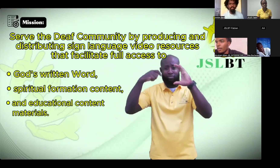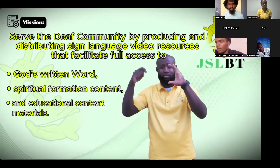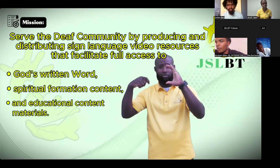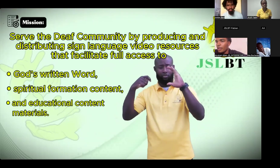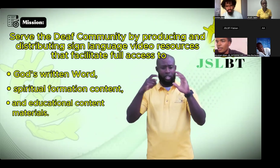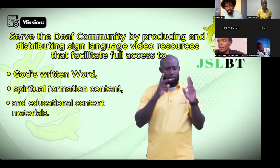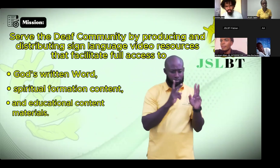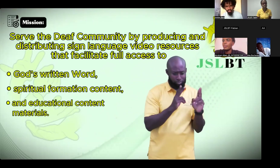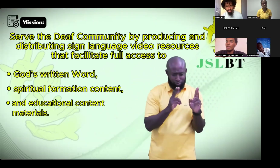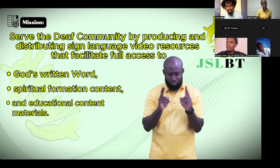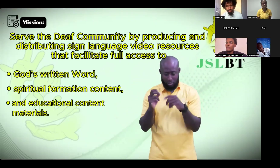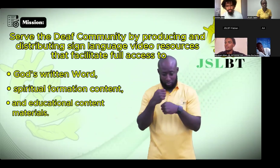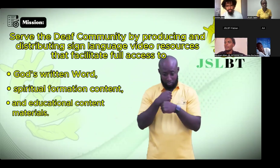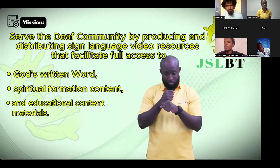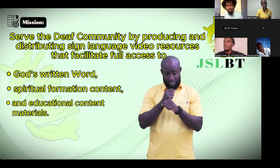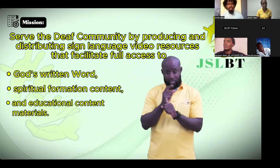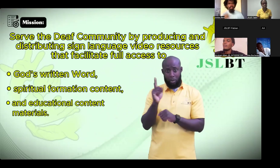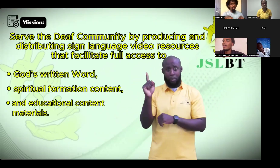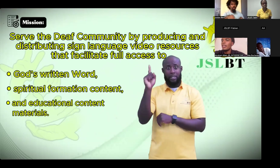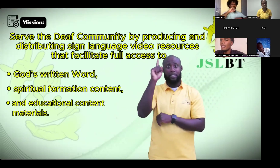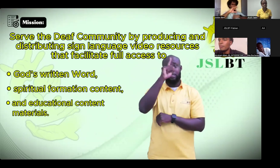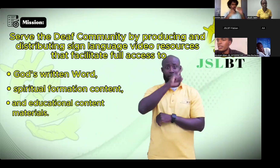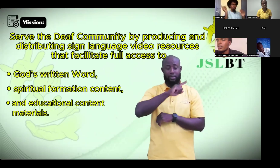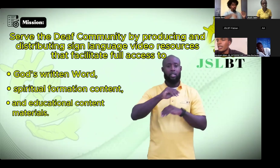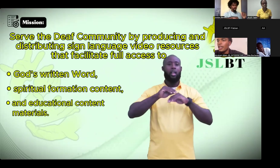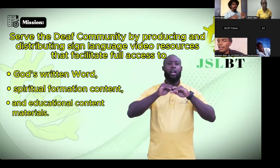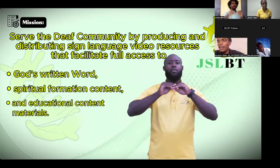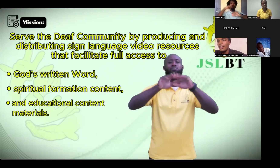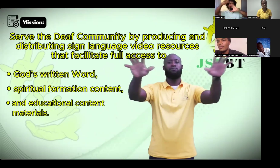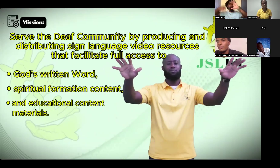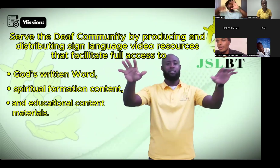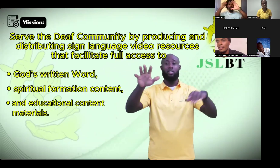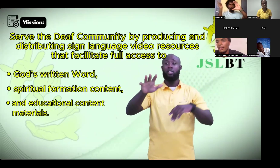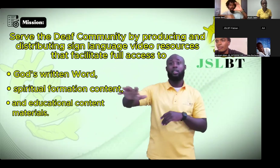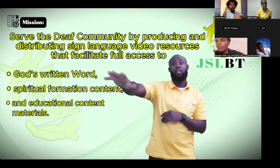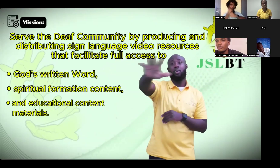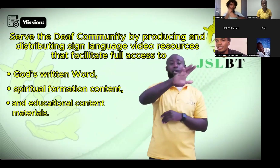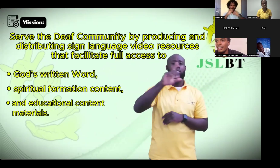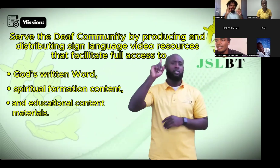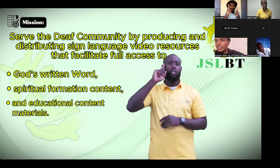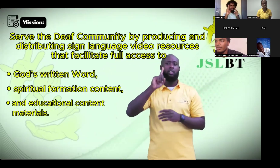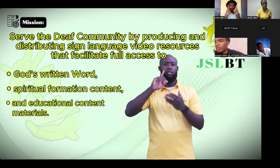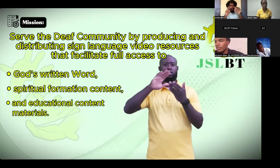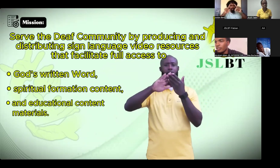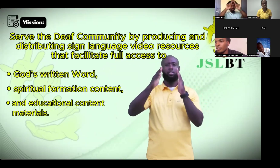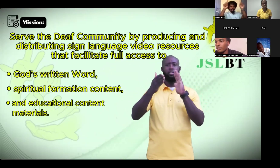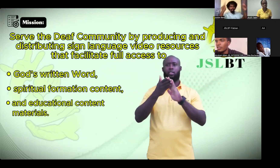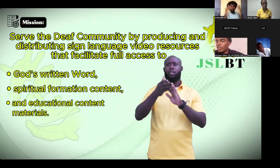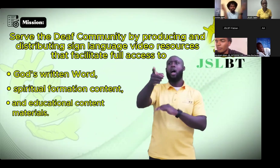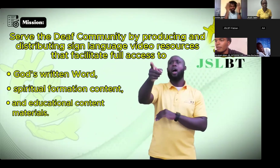And we produce these videos and make clips, and we make them really neat to spread